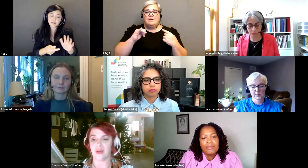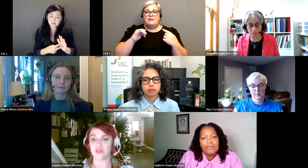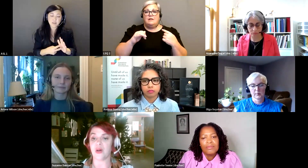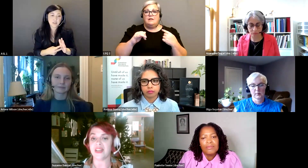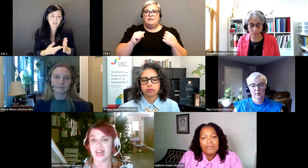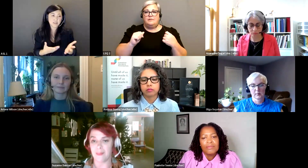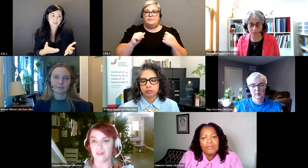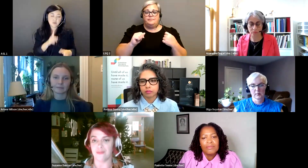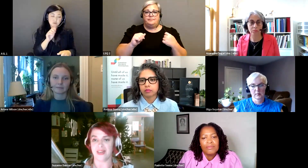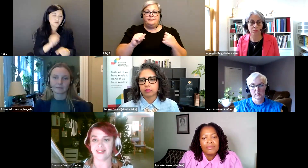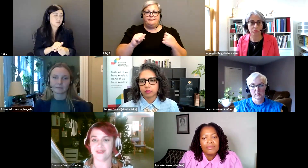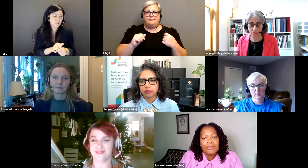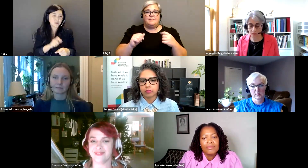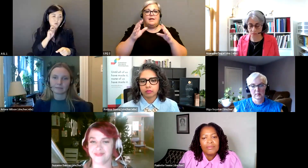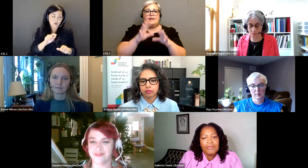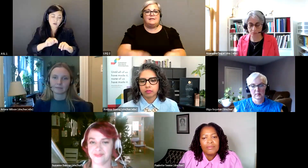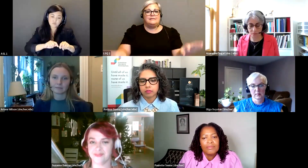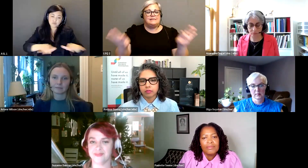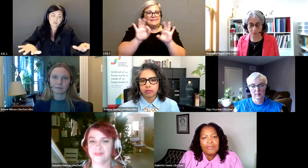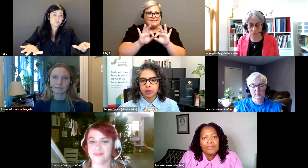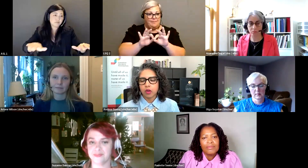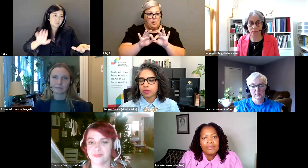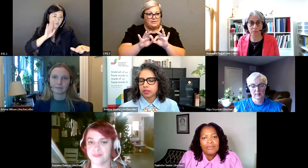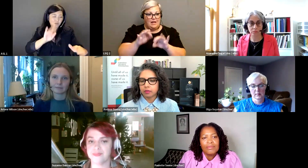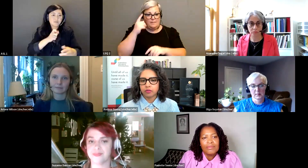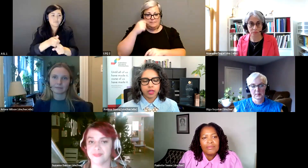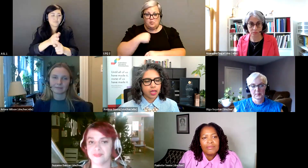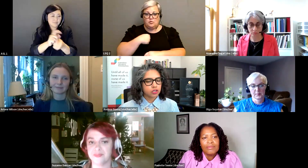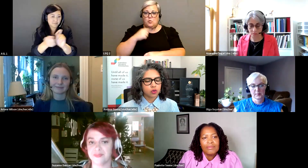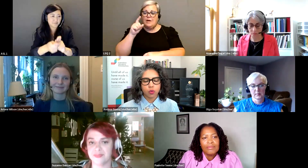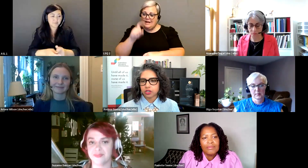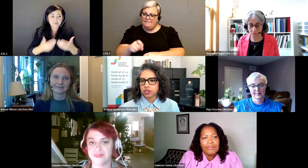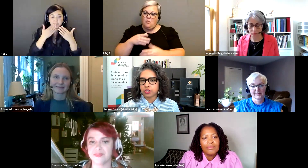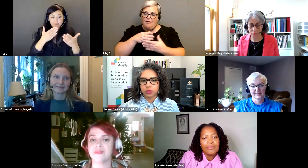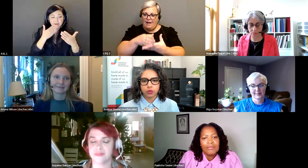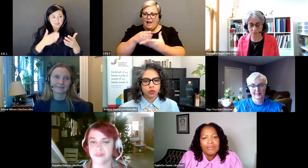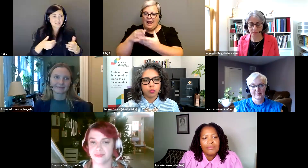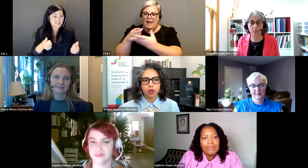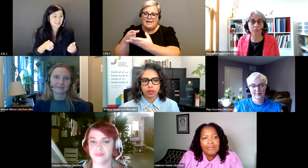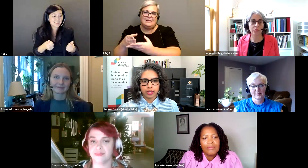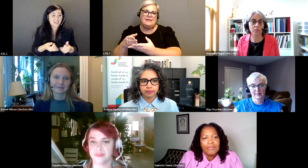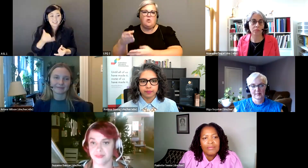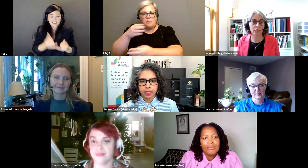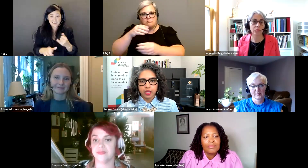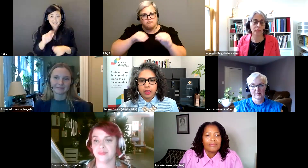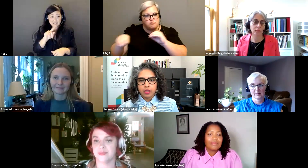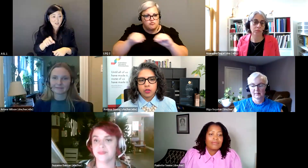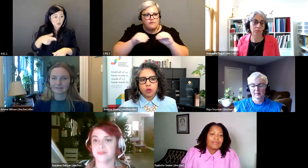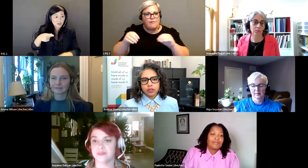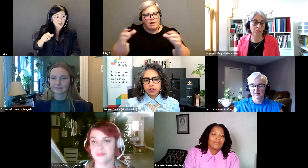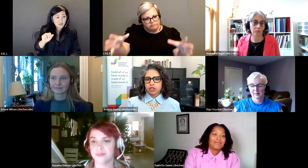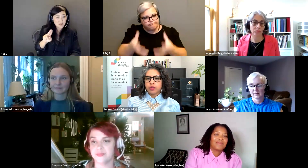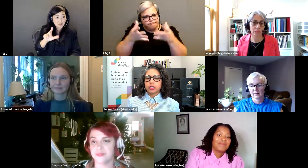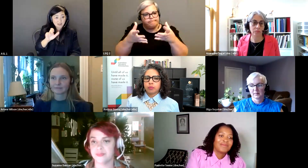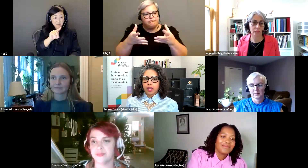that groundswell in that movement. Awesome. Flash question to you, Paulette.